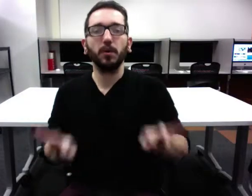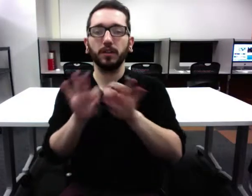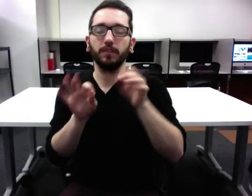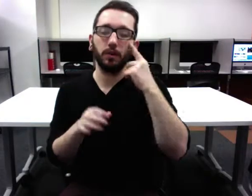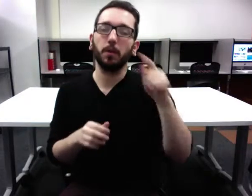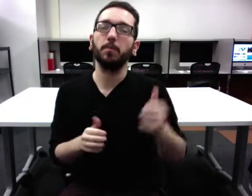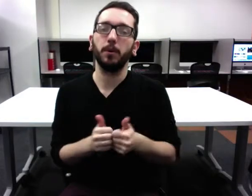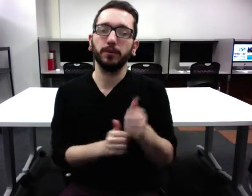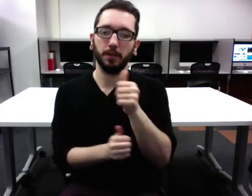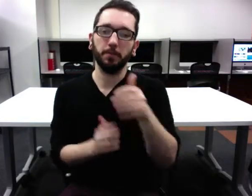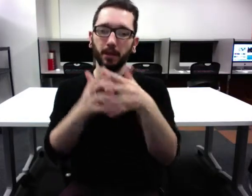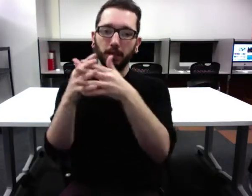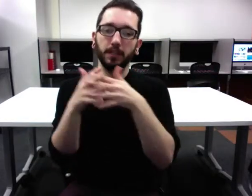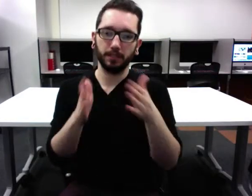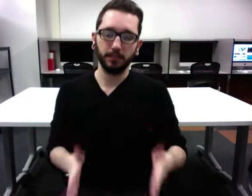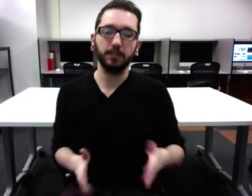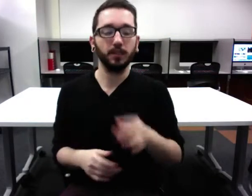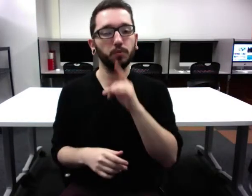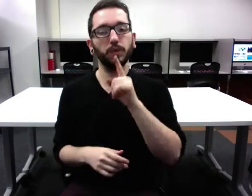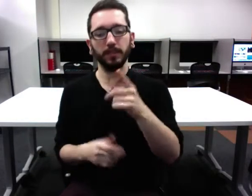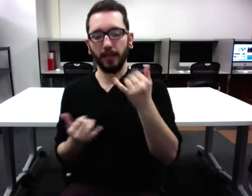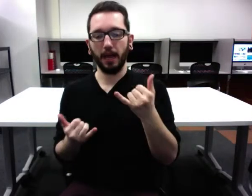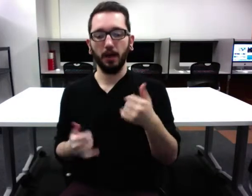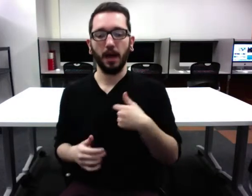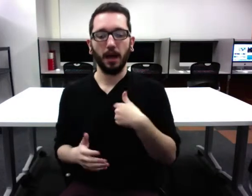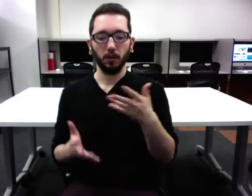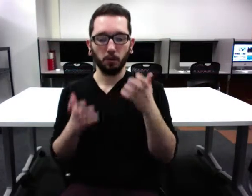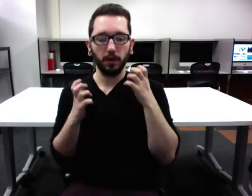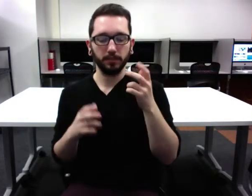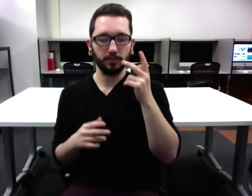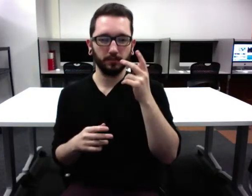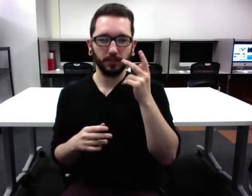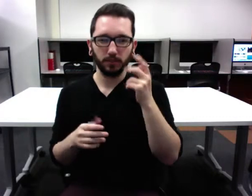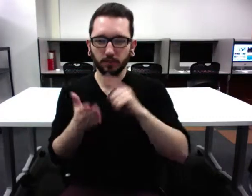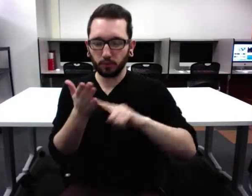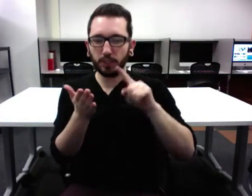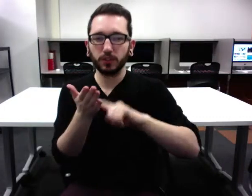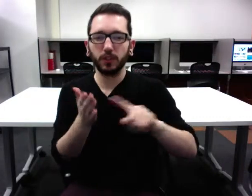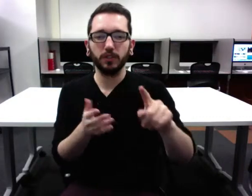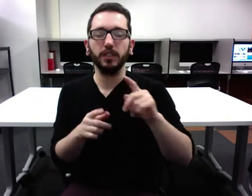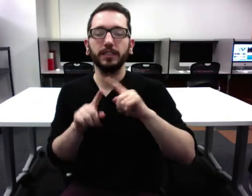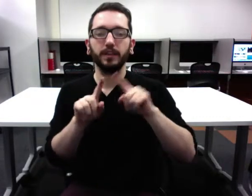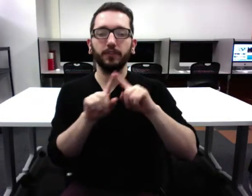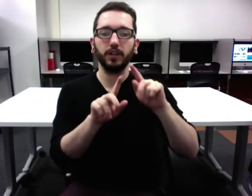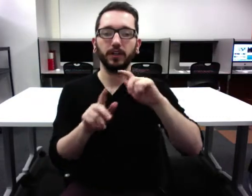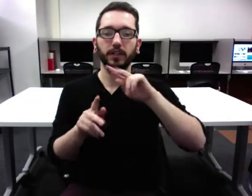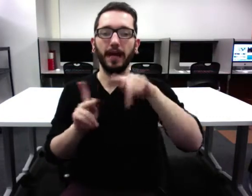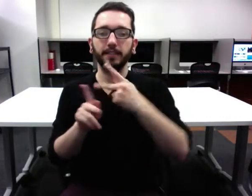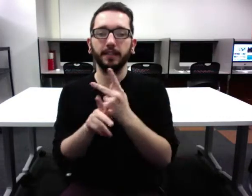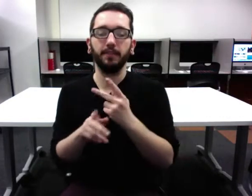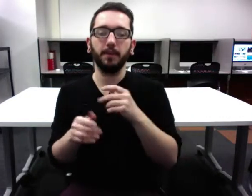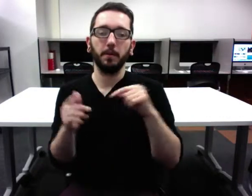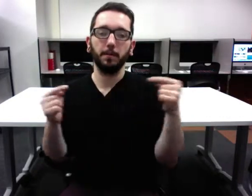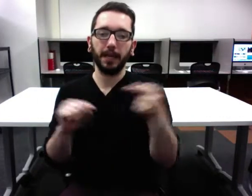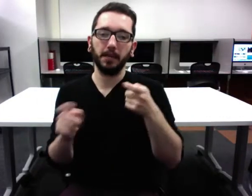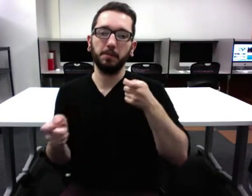is complementary and alternative medicine approaches to pain management in women. And the first thing I'd like to do is describe